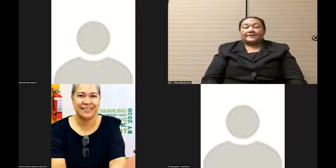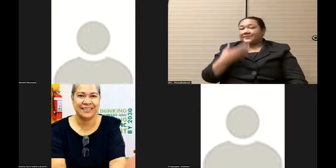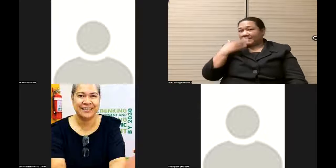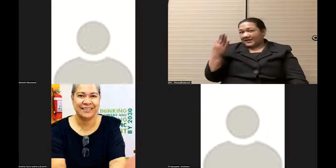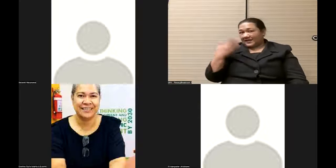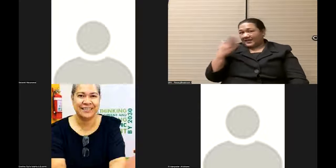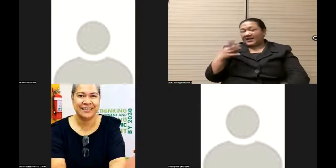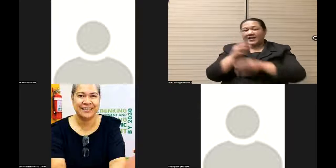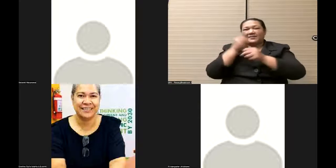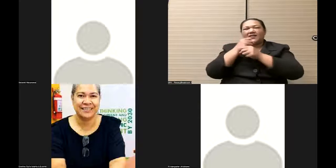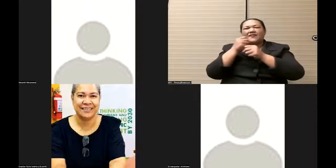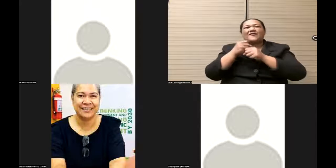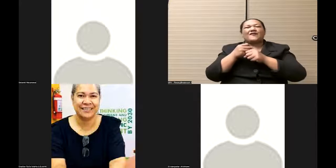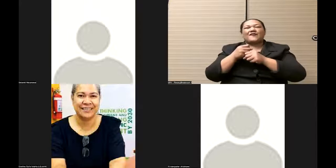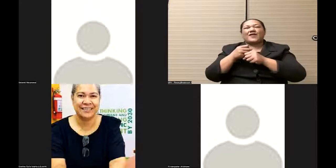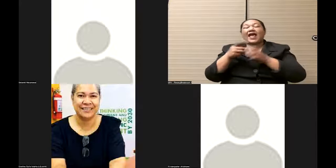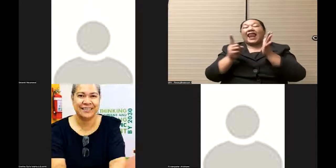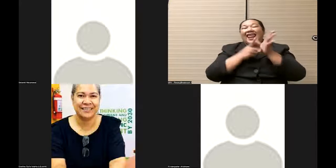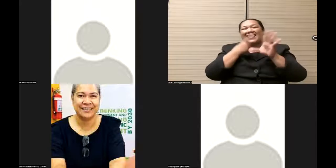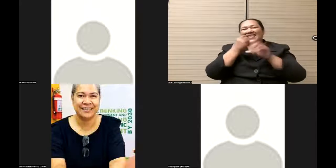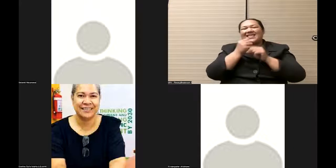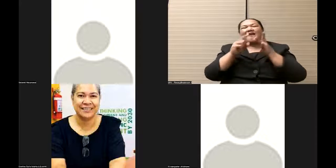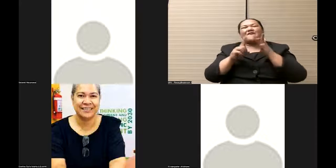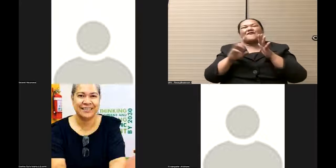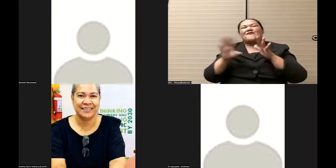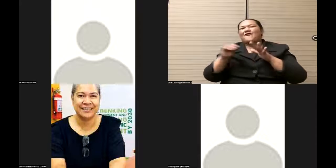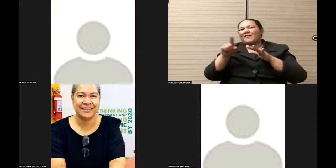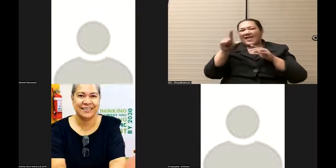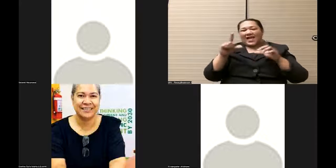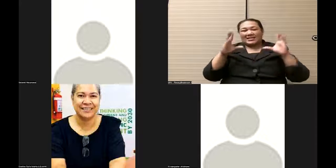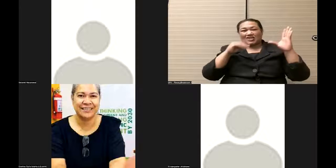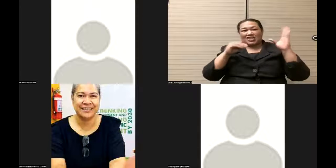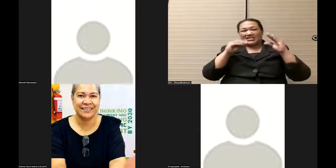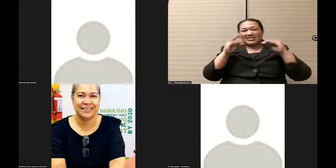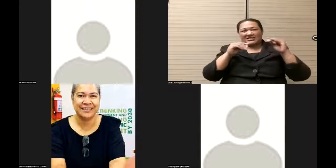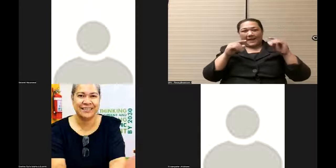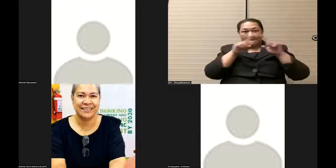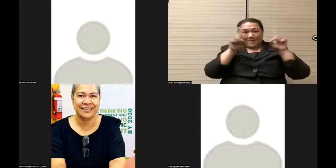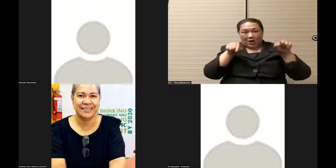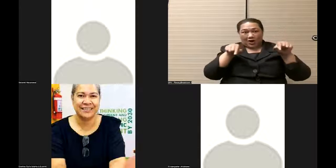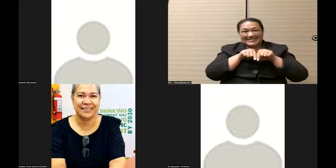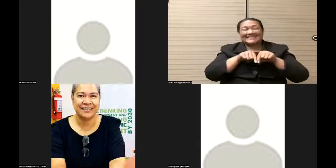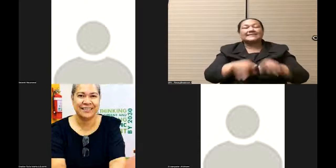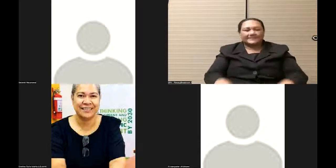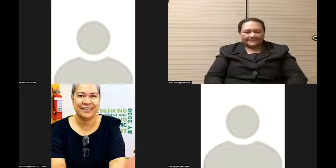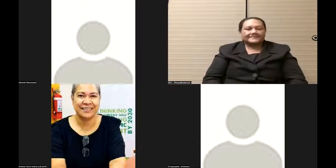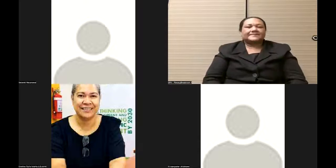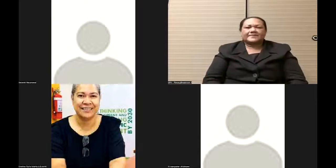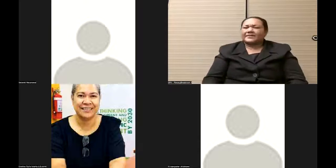Could I, Asiala, are you ready to share one or two points on the input from the